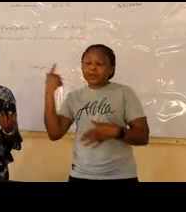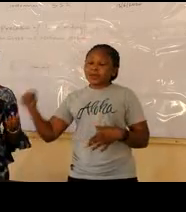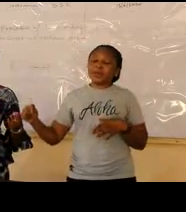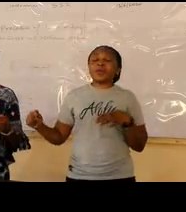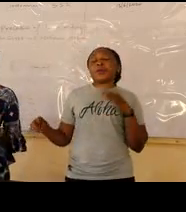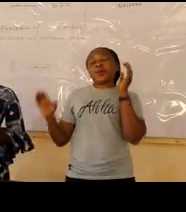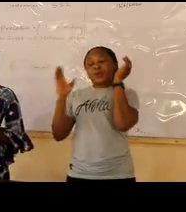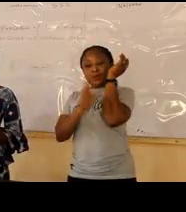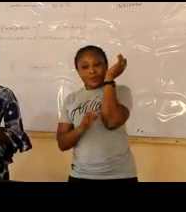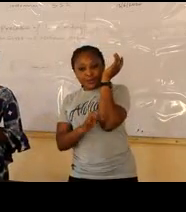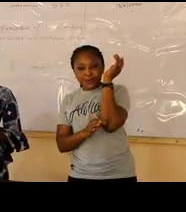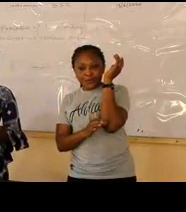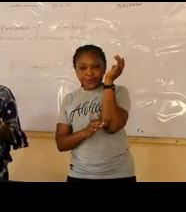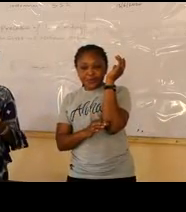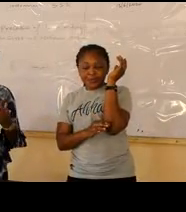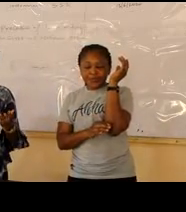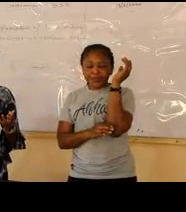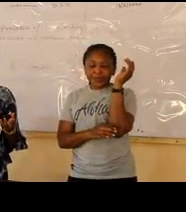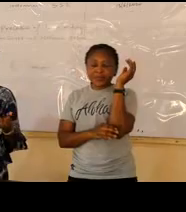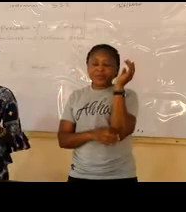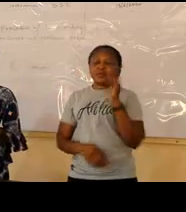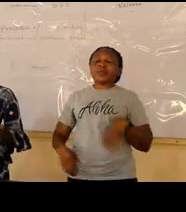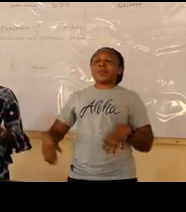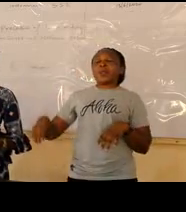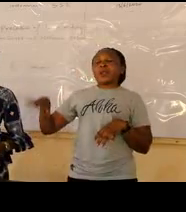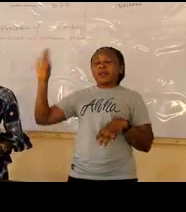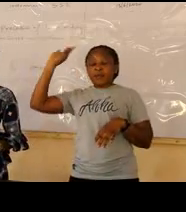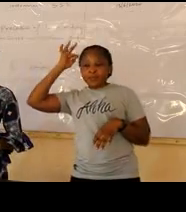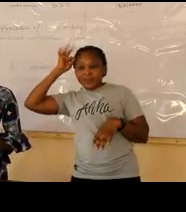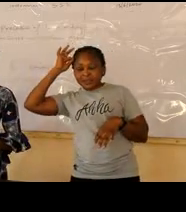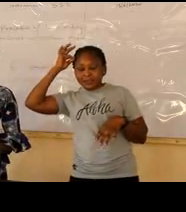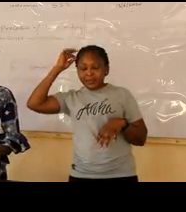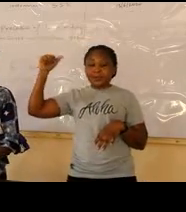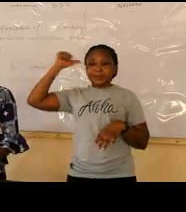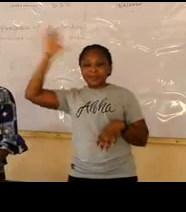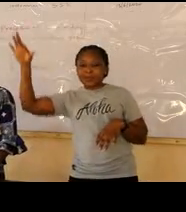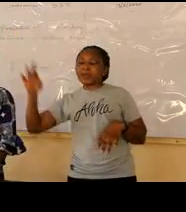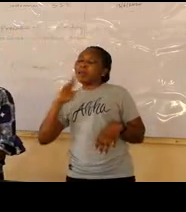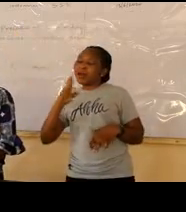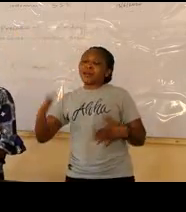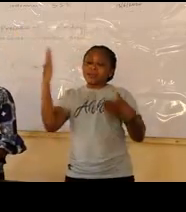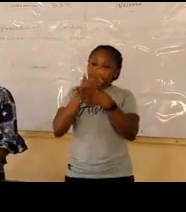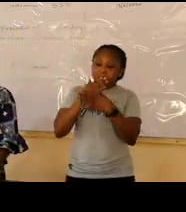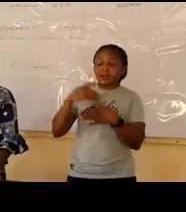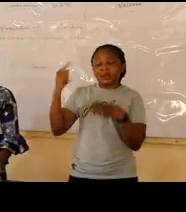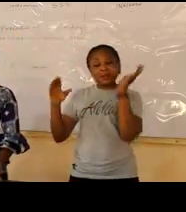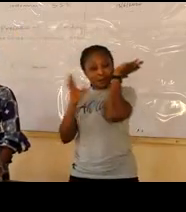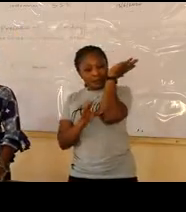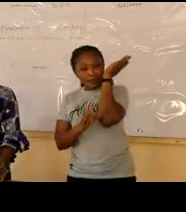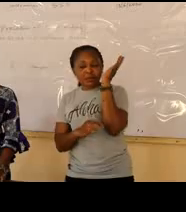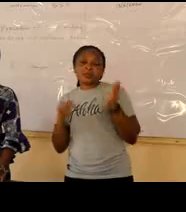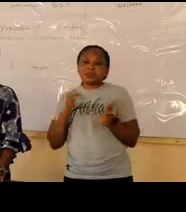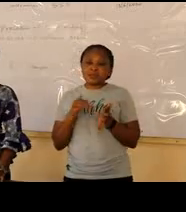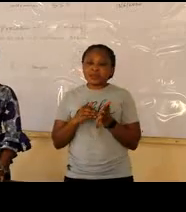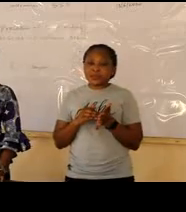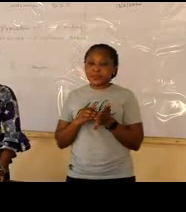Fulani headsmen, these are issues confronting what? The country. And then this kind of bill falls under the